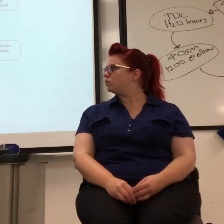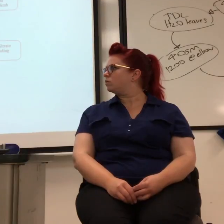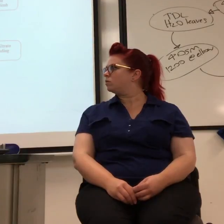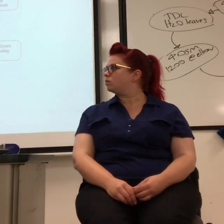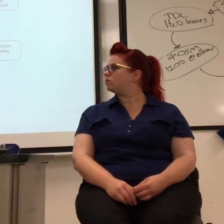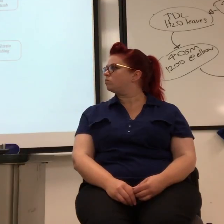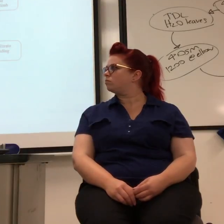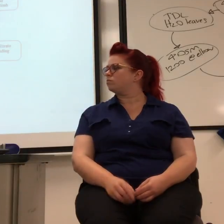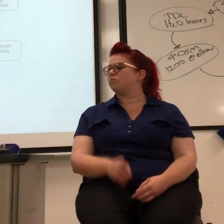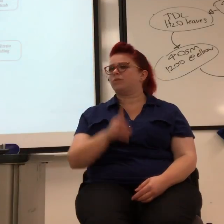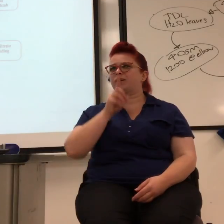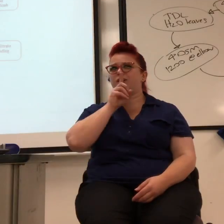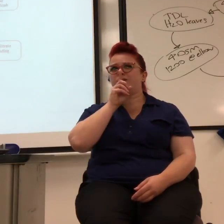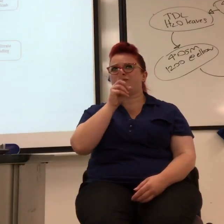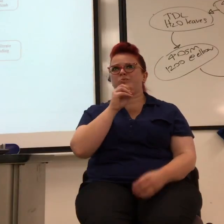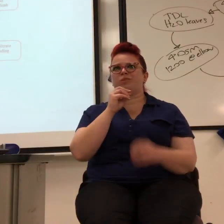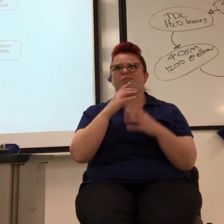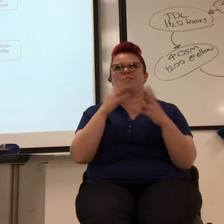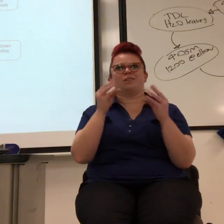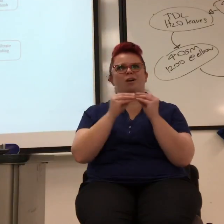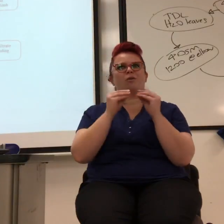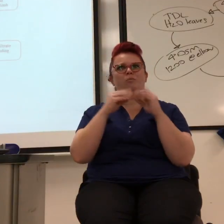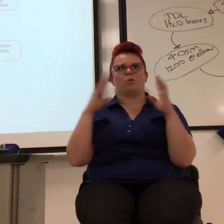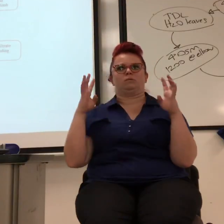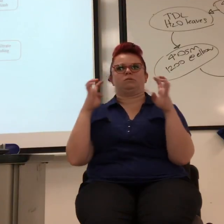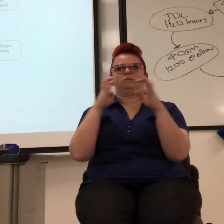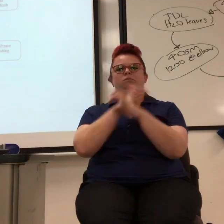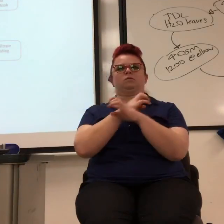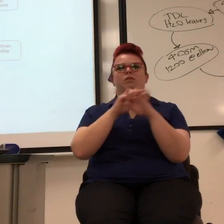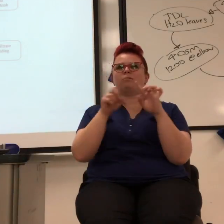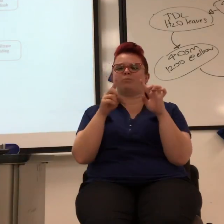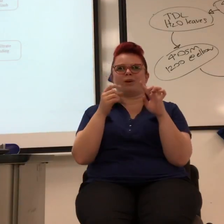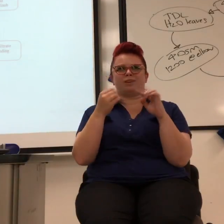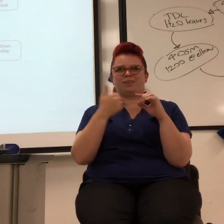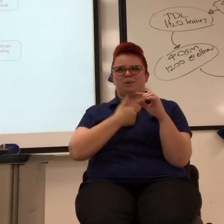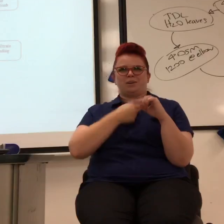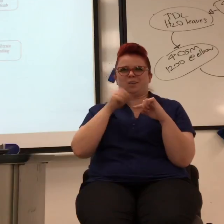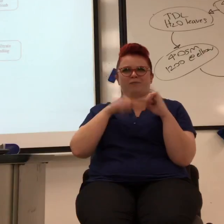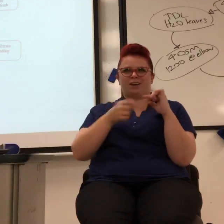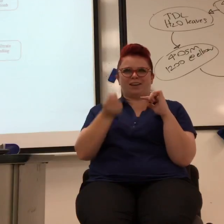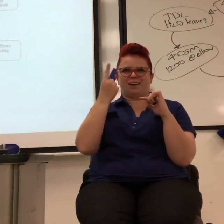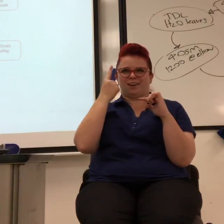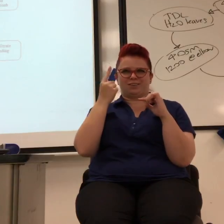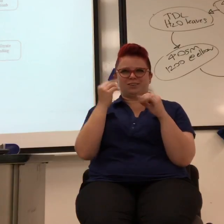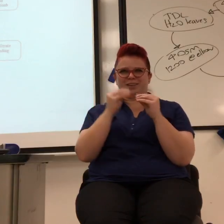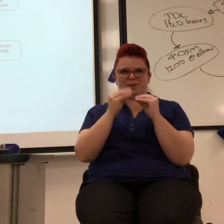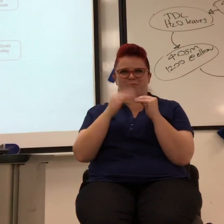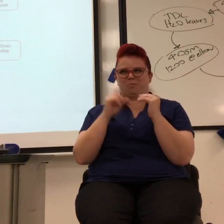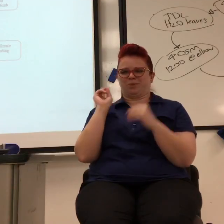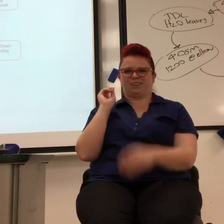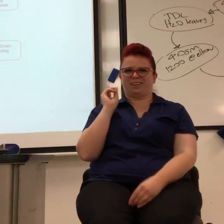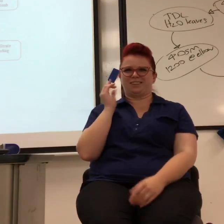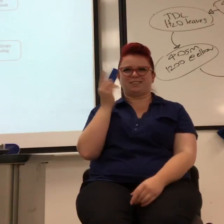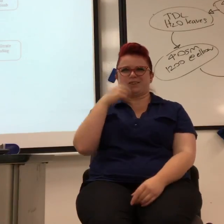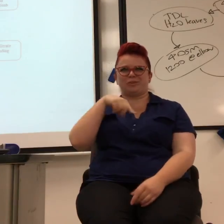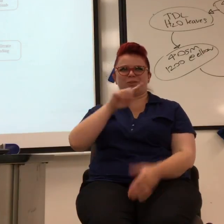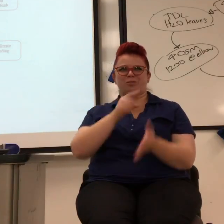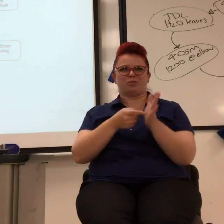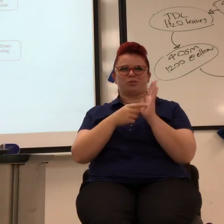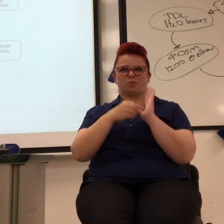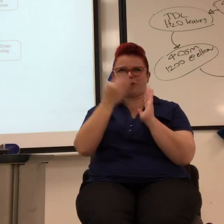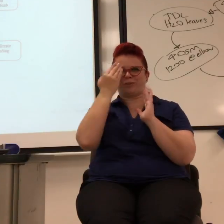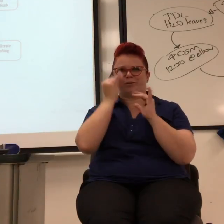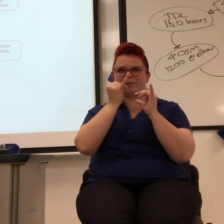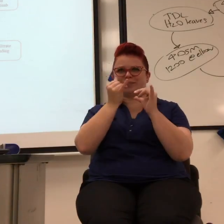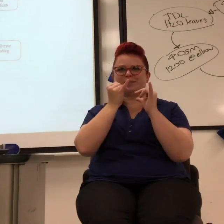It's actually way more complicated than that, but I can't even understand it past this level, so that's all you gotta know. And this is all your book presents.